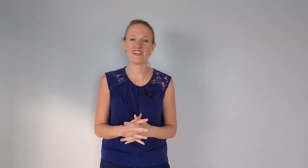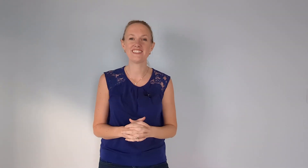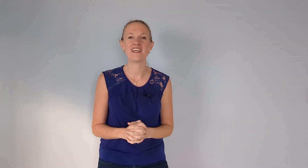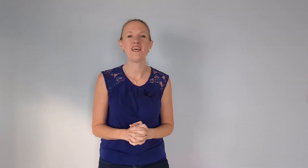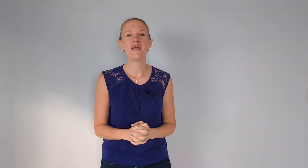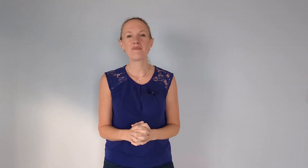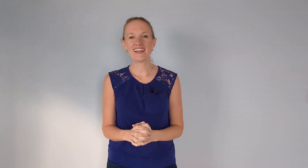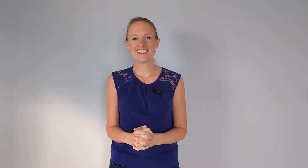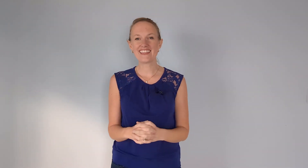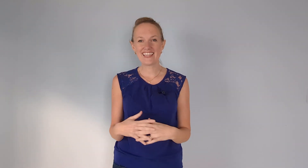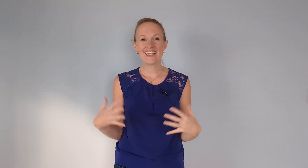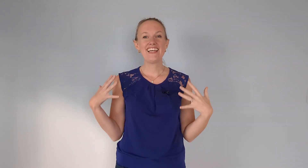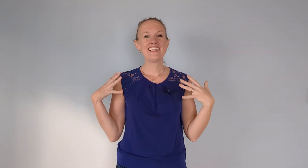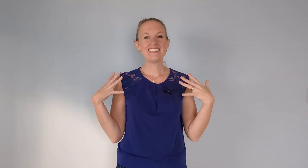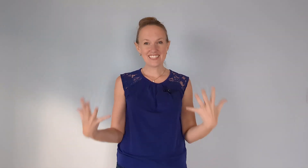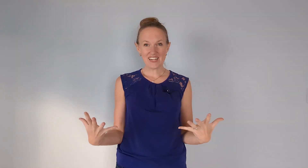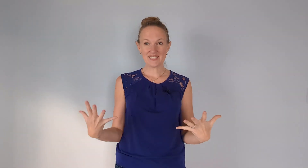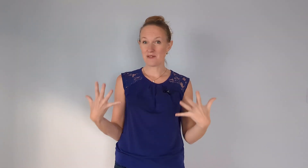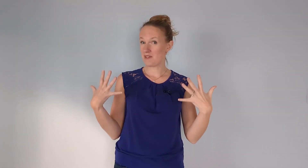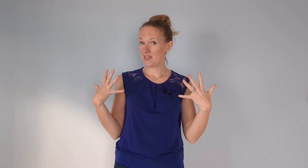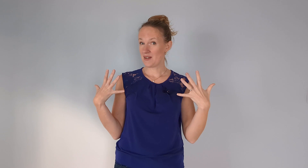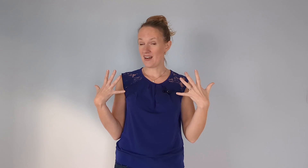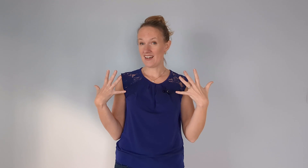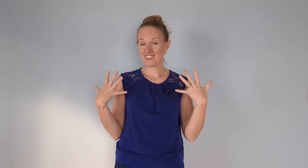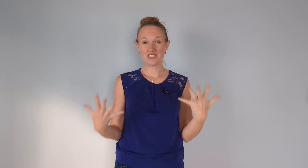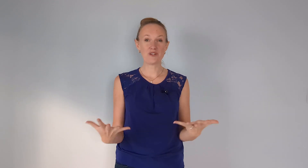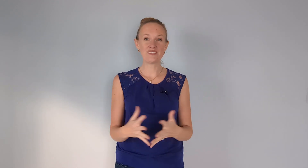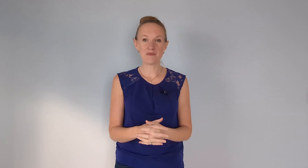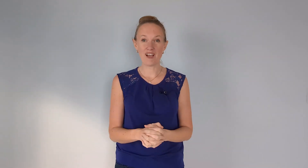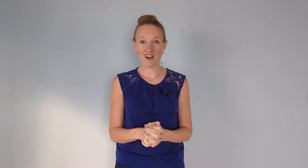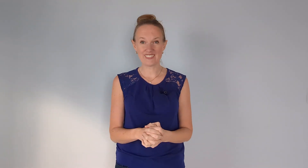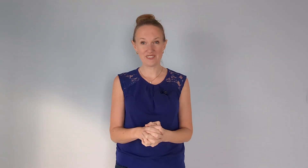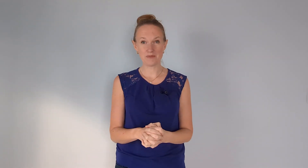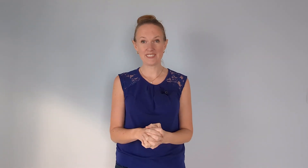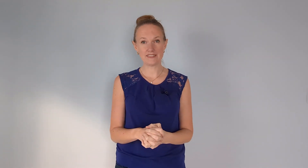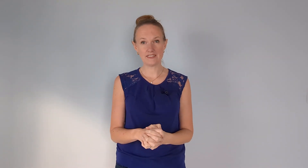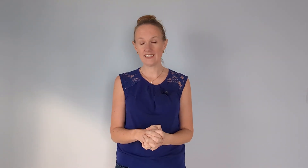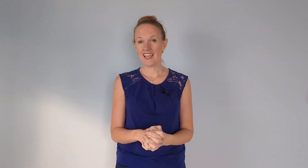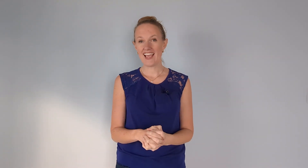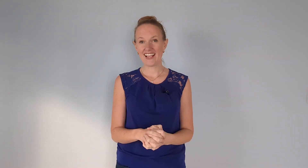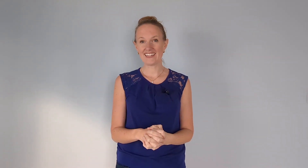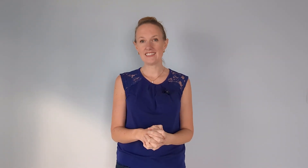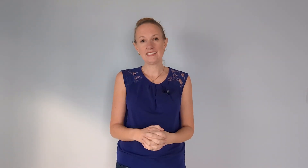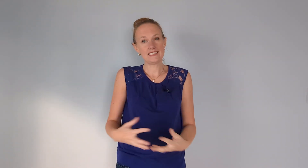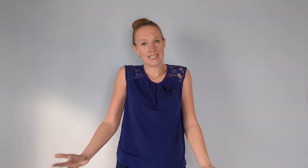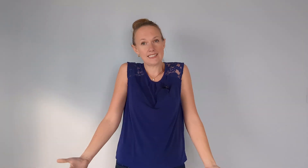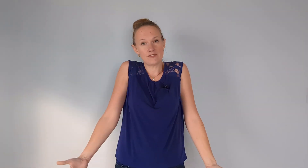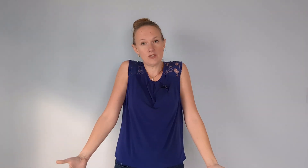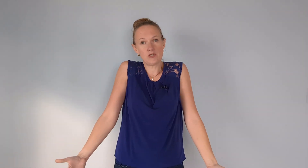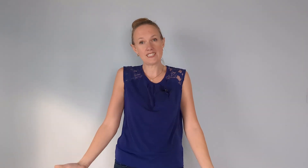twice because I think this song is going to be, and tutorial is going to be often used by children. And it just takes a few more